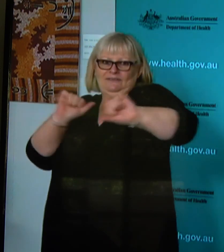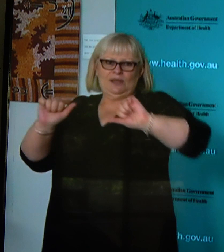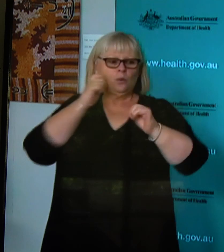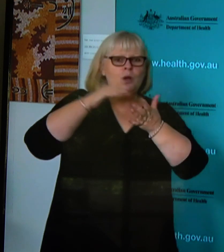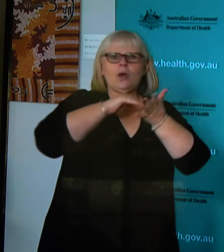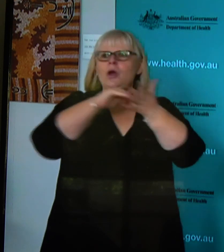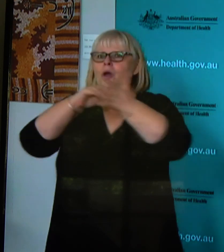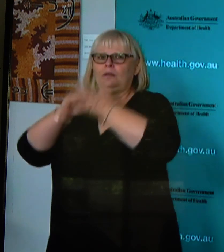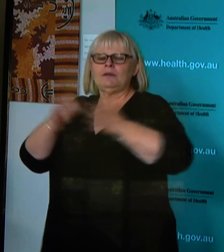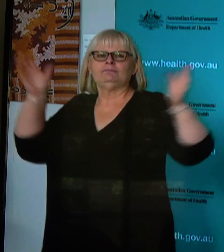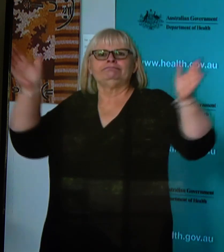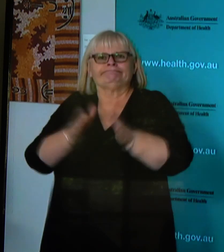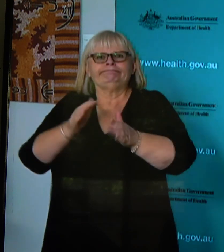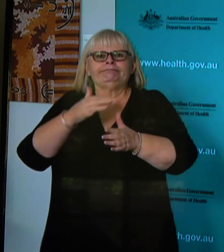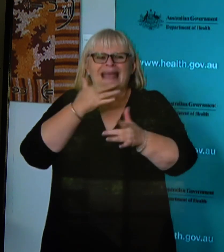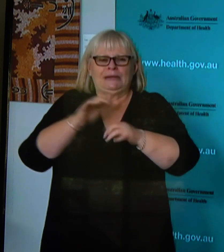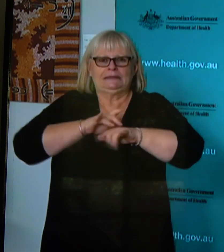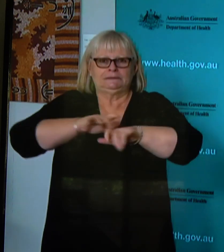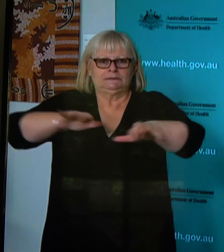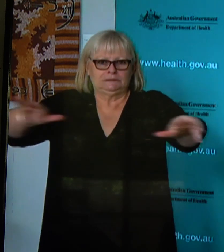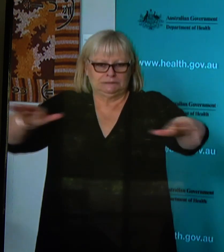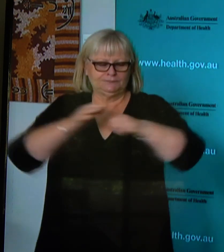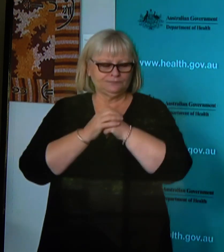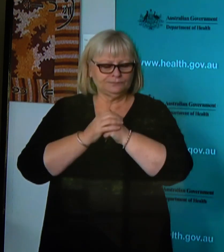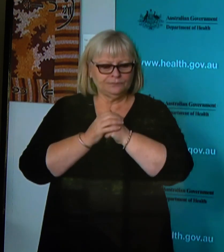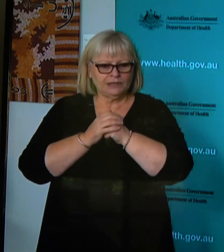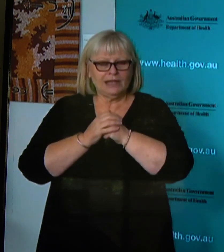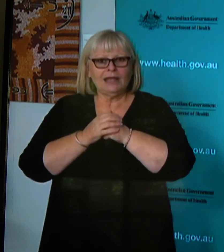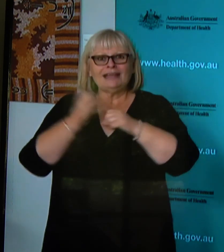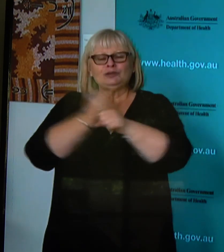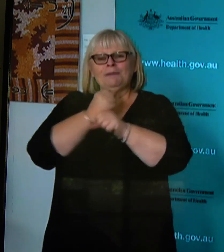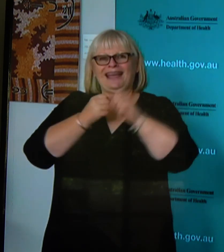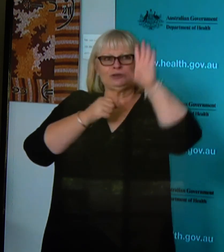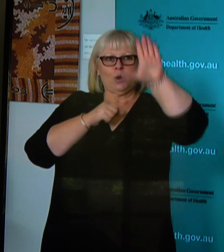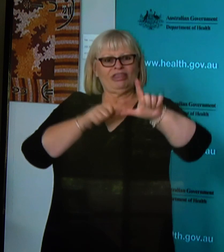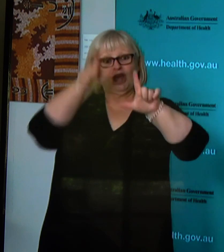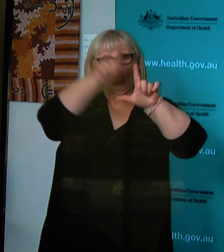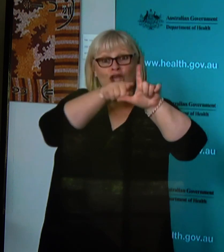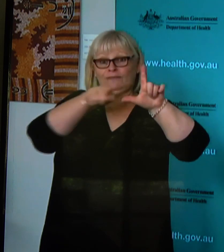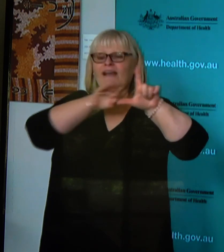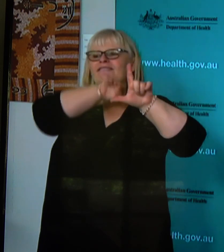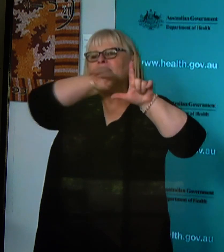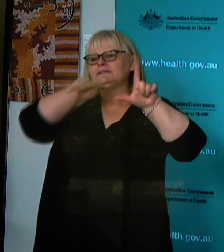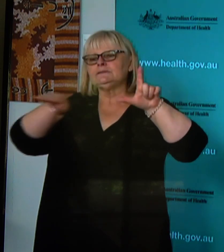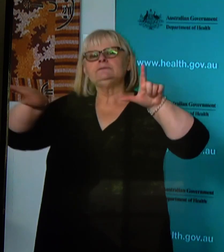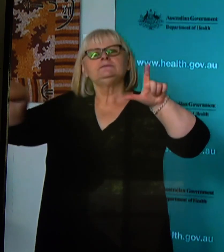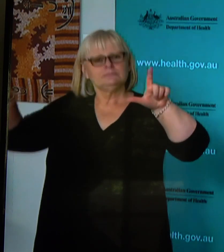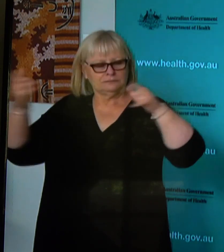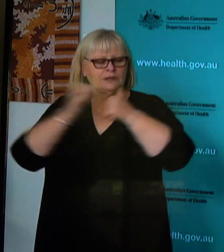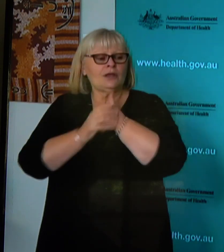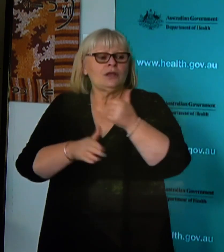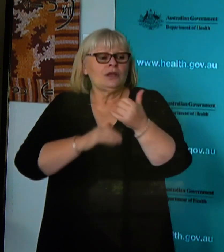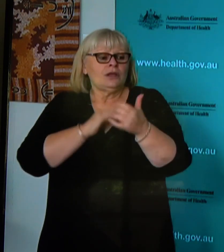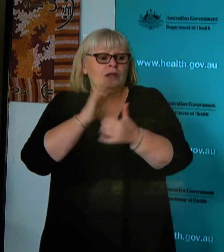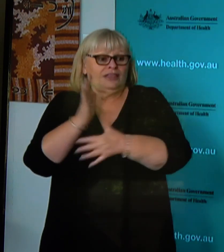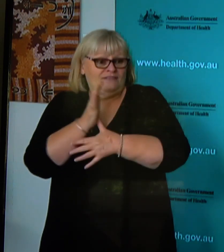other to decrease the rapidity of the infection, to flatten the curve. The third thing I'd like to